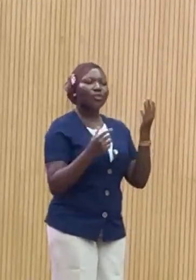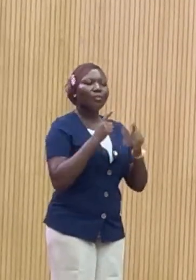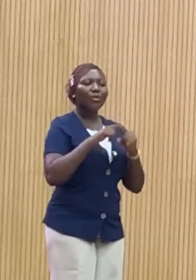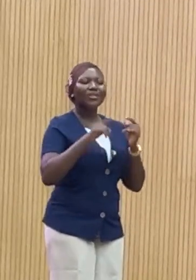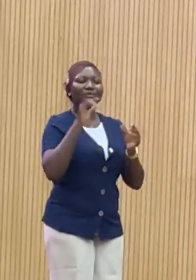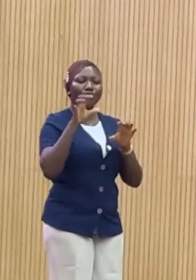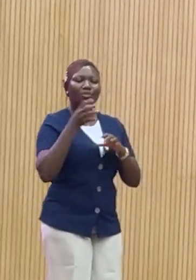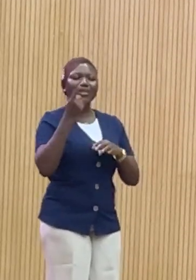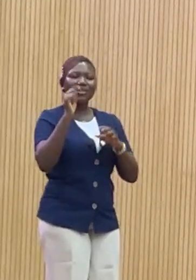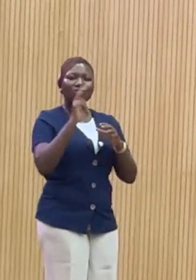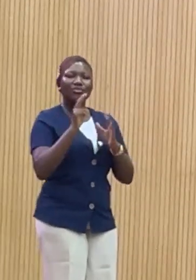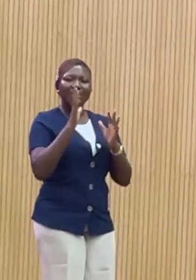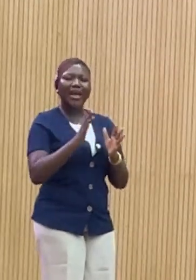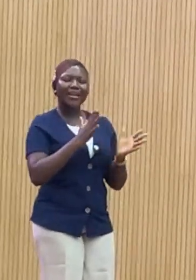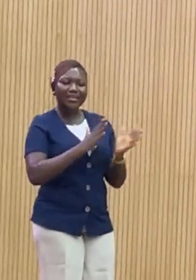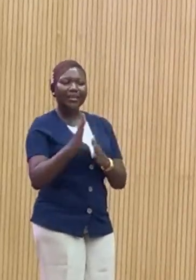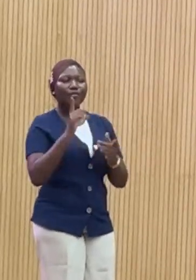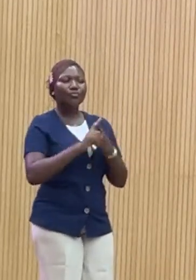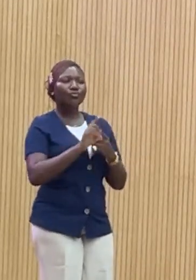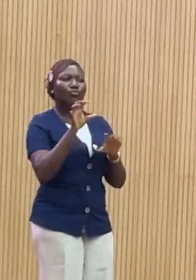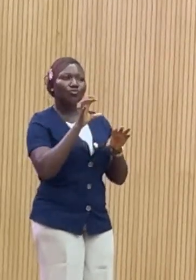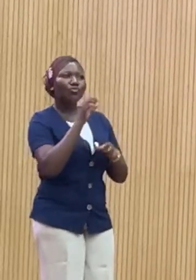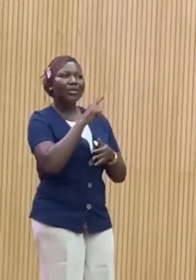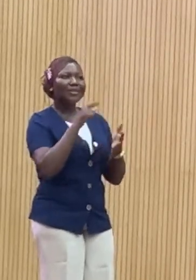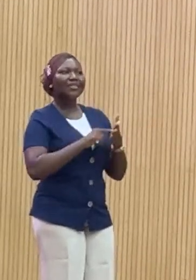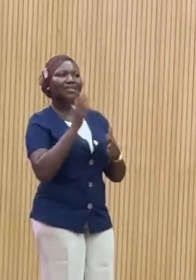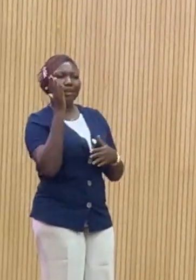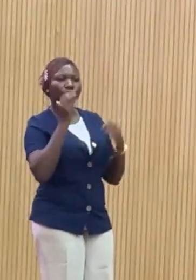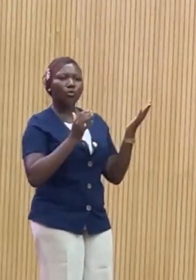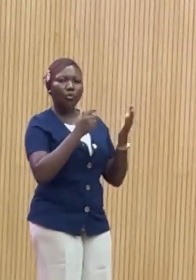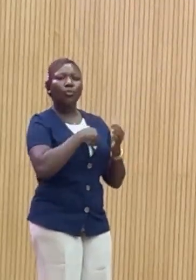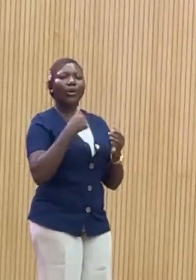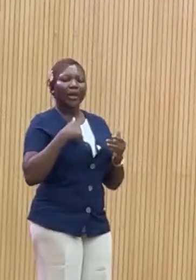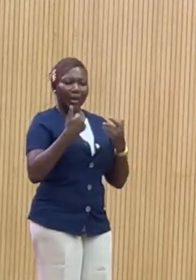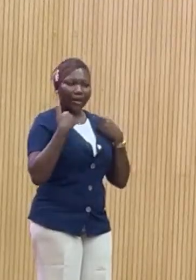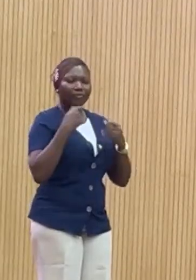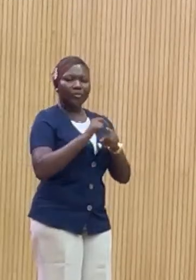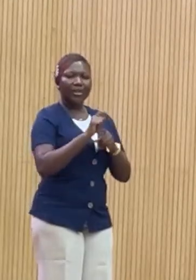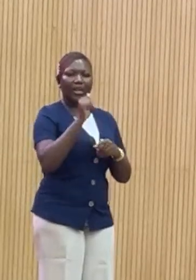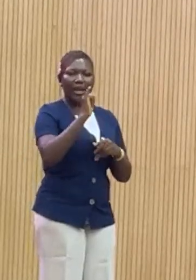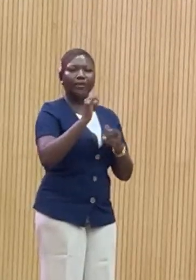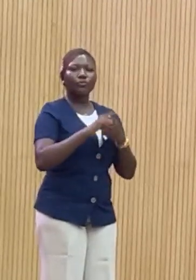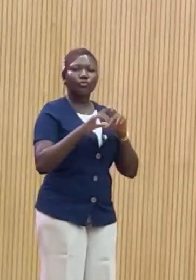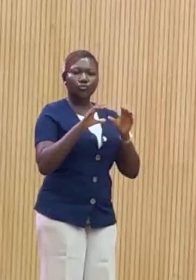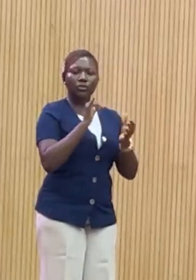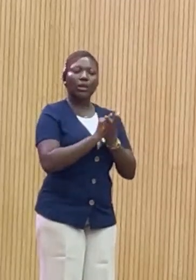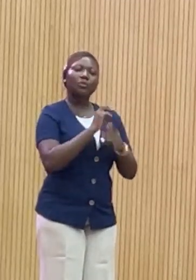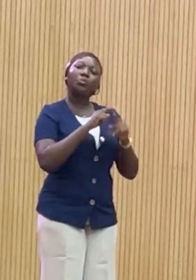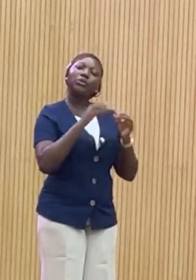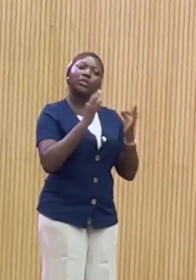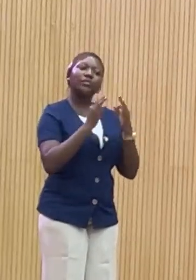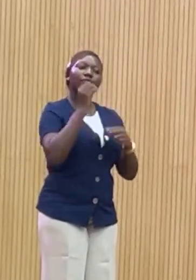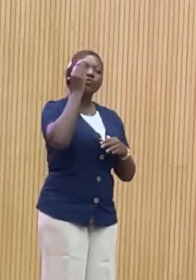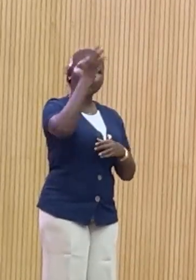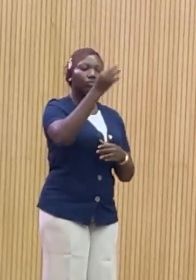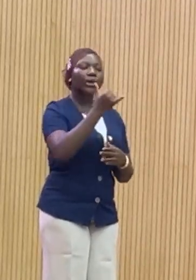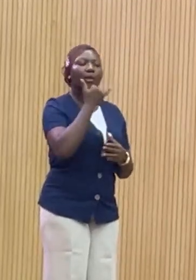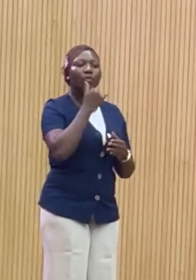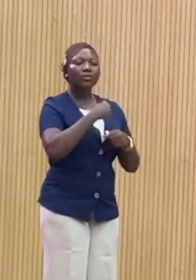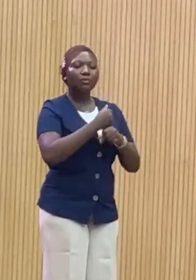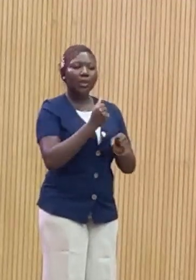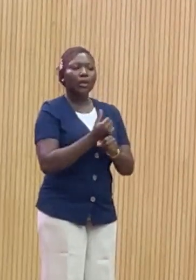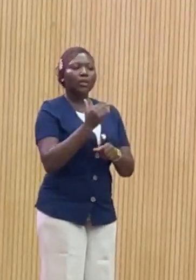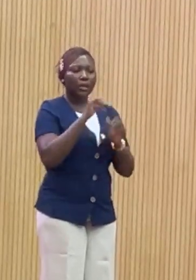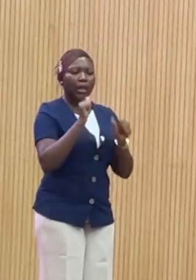within the context that the device has at the moment. So we've trained AI to do that, and in the few cases where an error is made, the user can simply undo and they